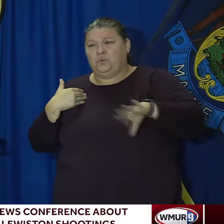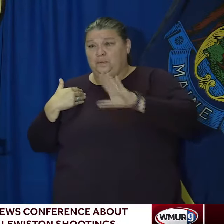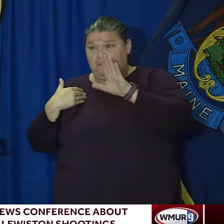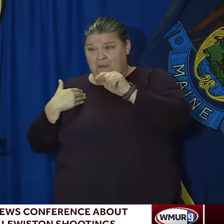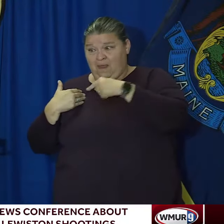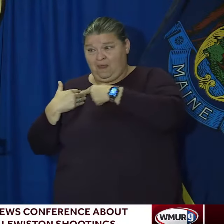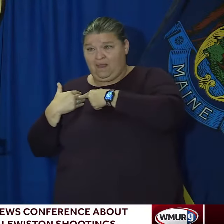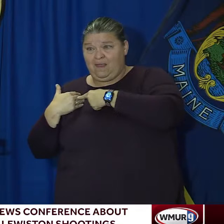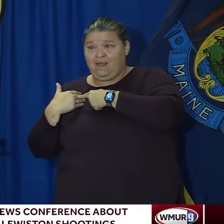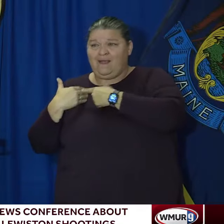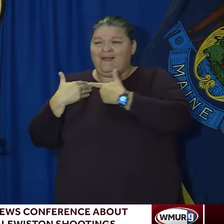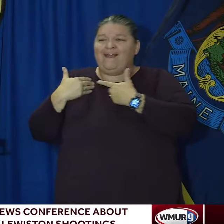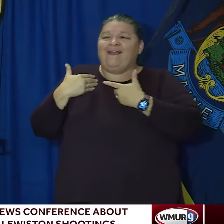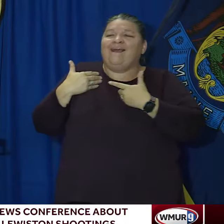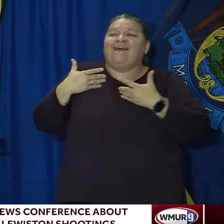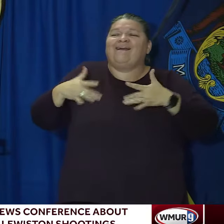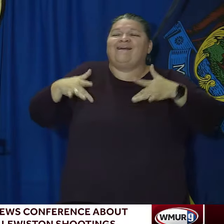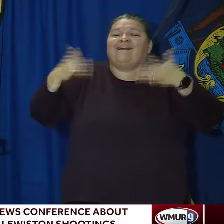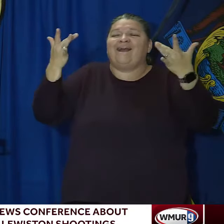it together.